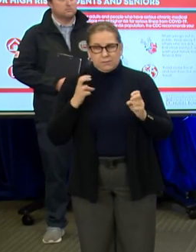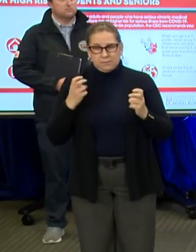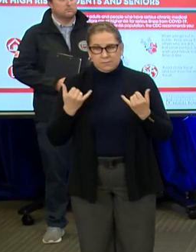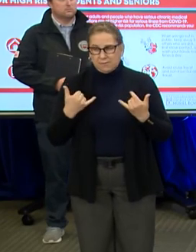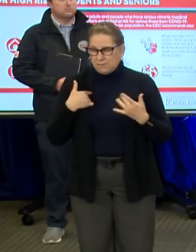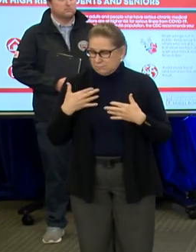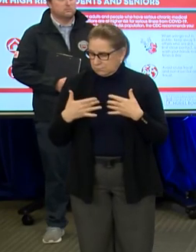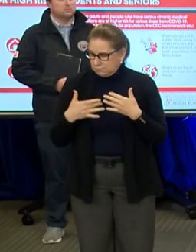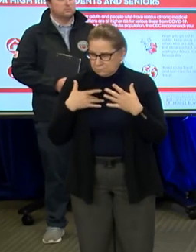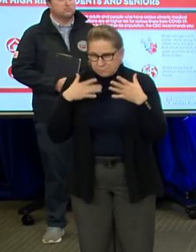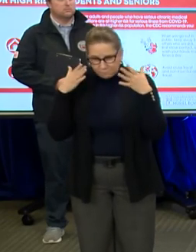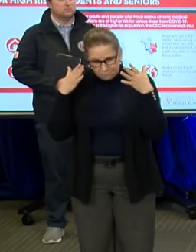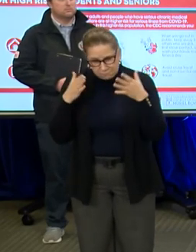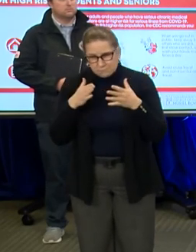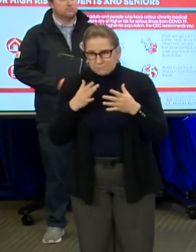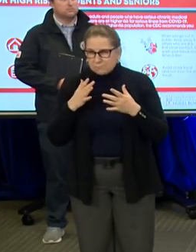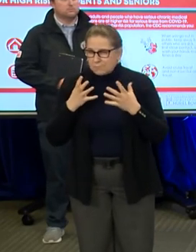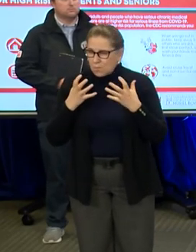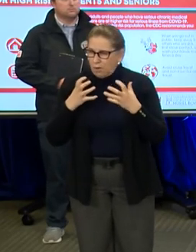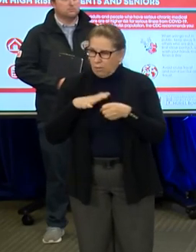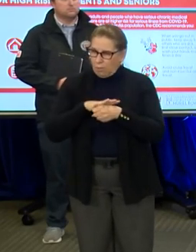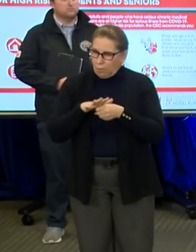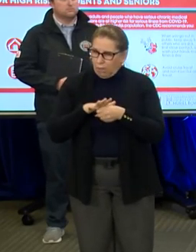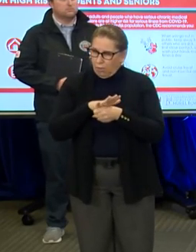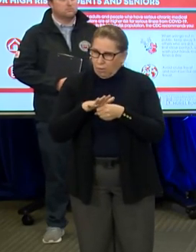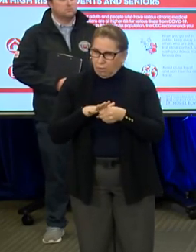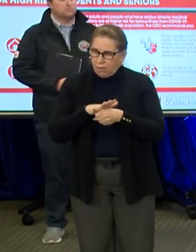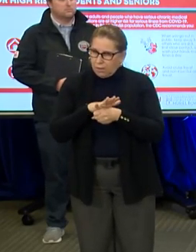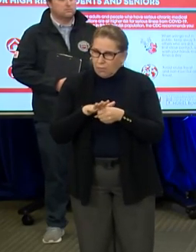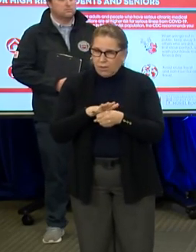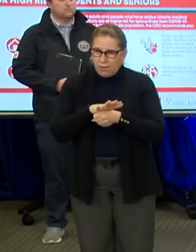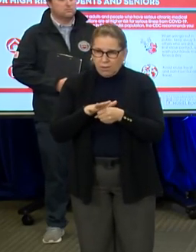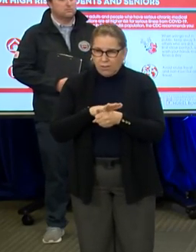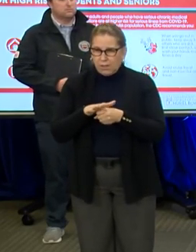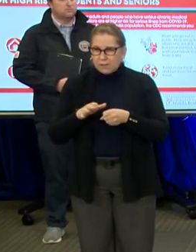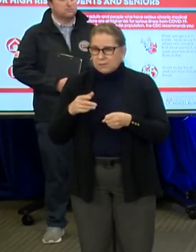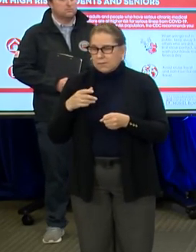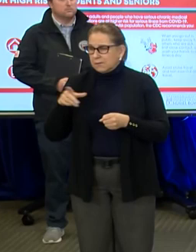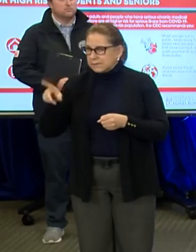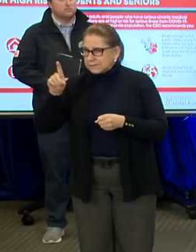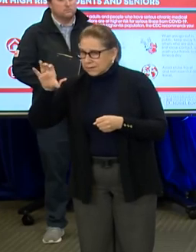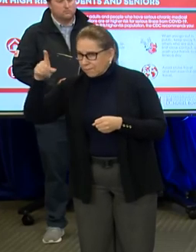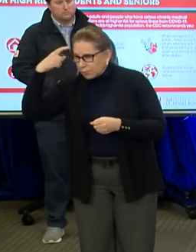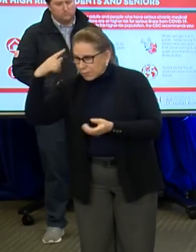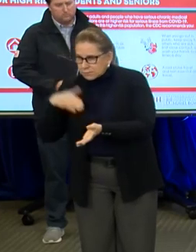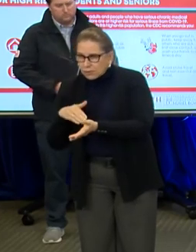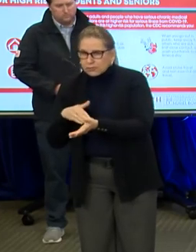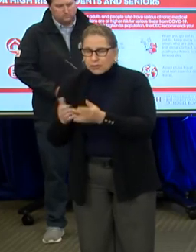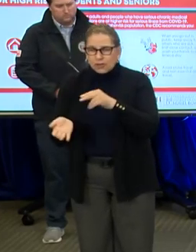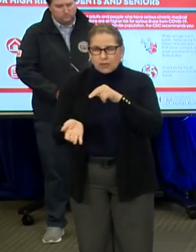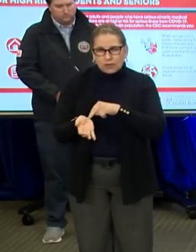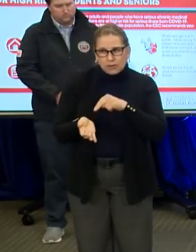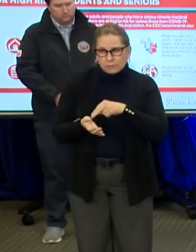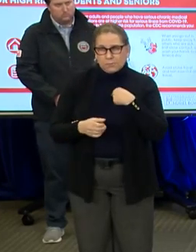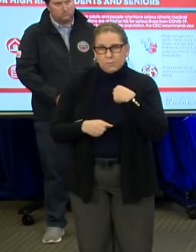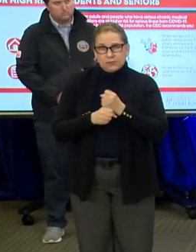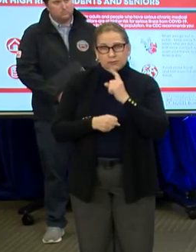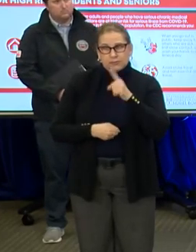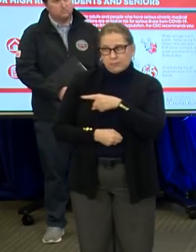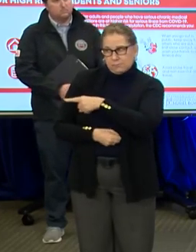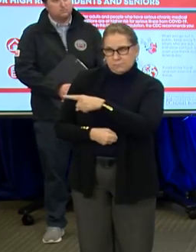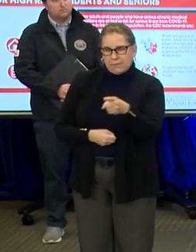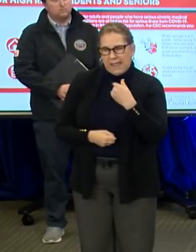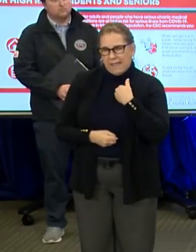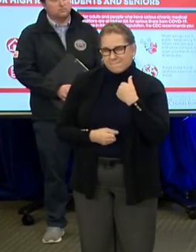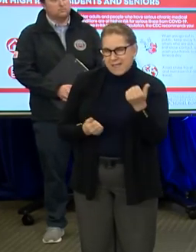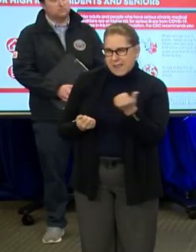government and our medical professionals have the supplies that they have, that they need. I have already directed $53